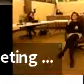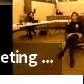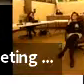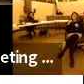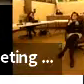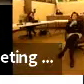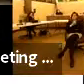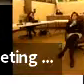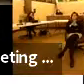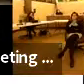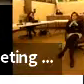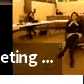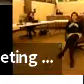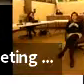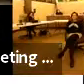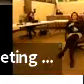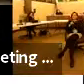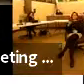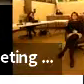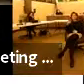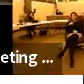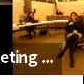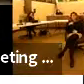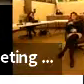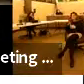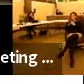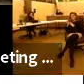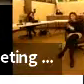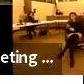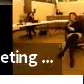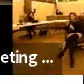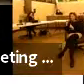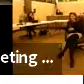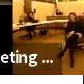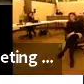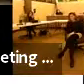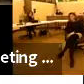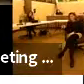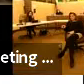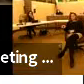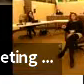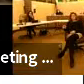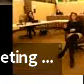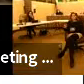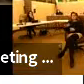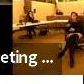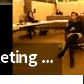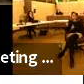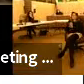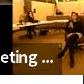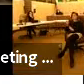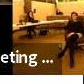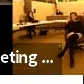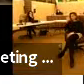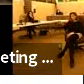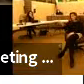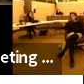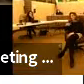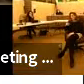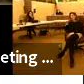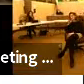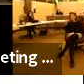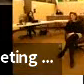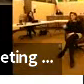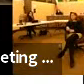So that's why I'm answering. If you'd rather have the developer answer, you can ask him the question directly and they'll answer it. I think a lot